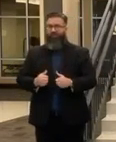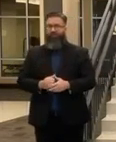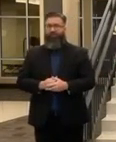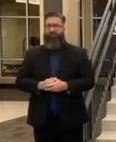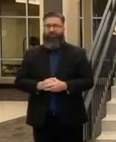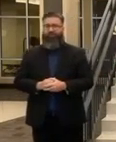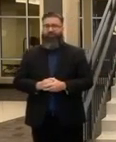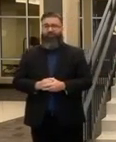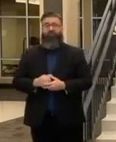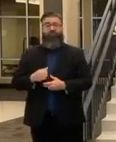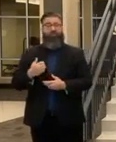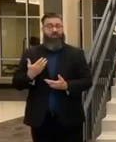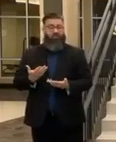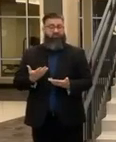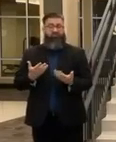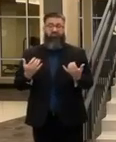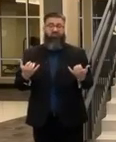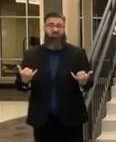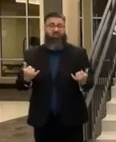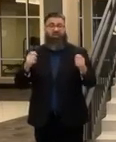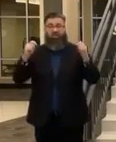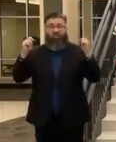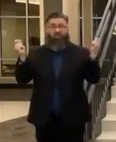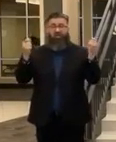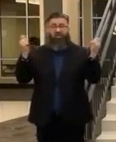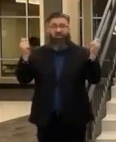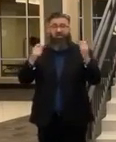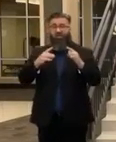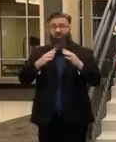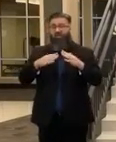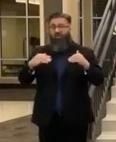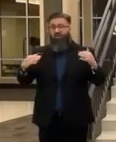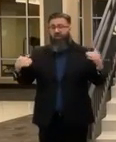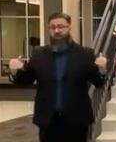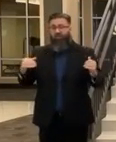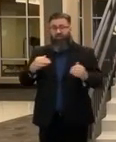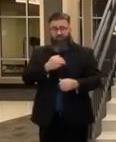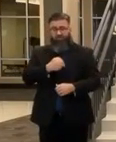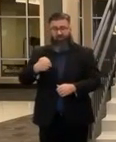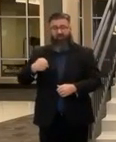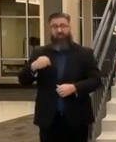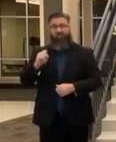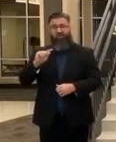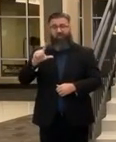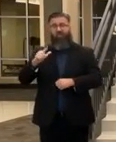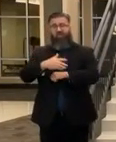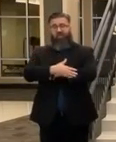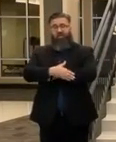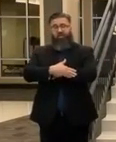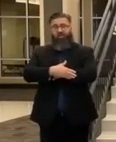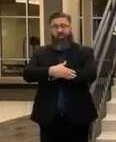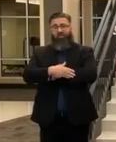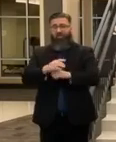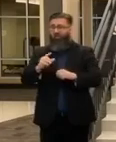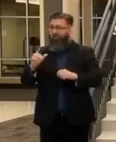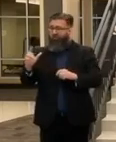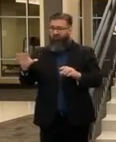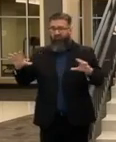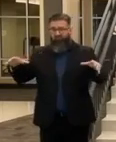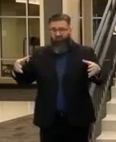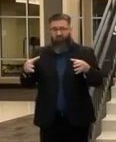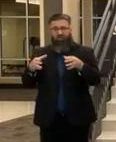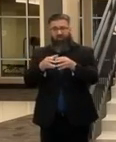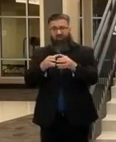today we celebrate the diverse members of St. Louis County coming together to help those who need a little